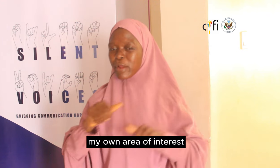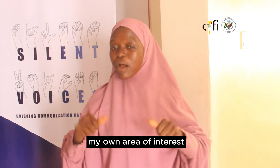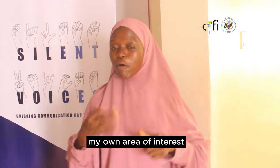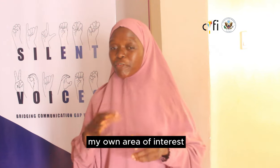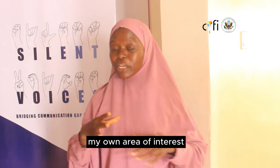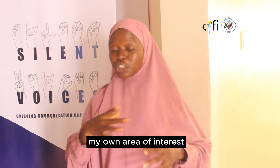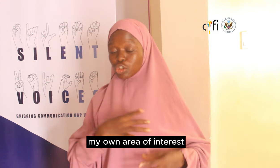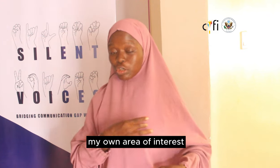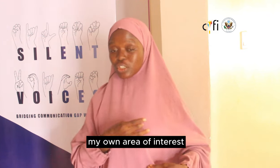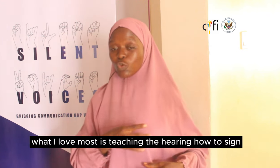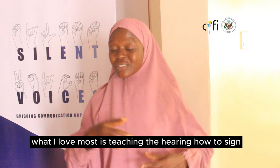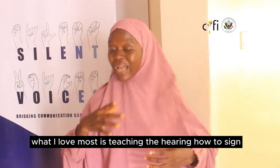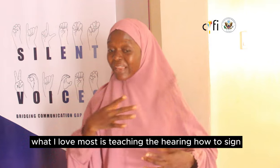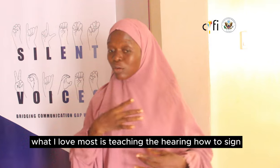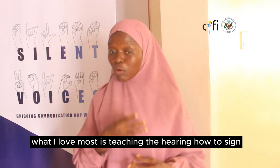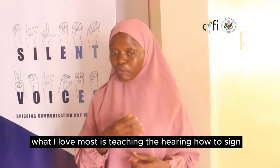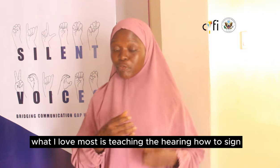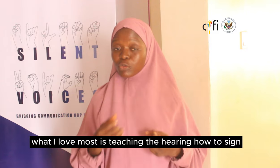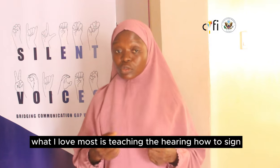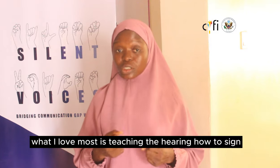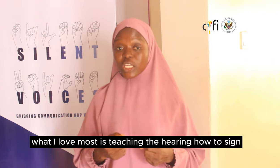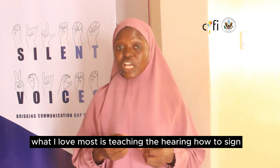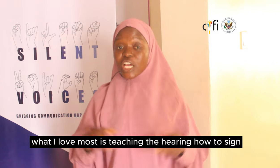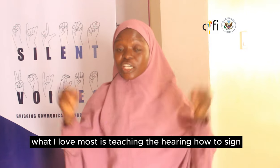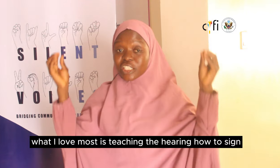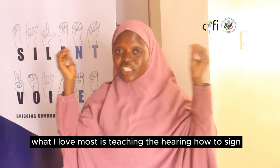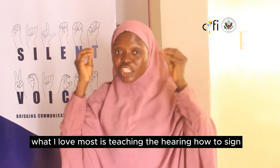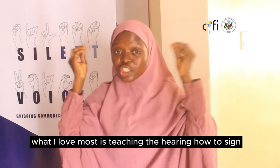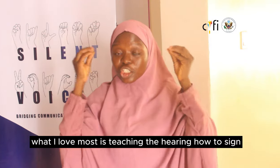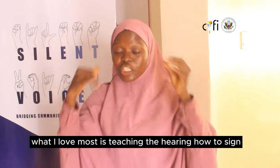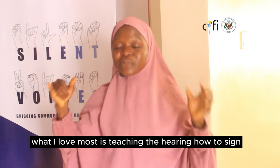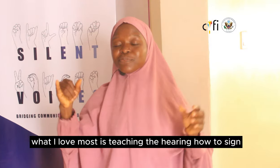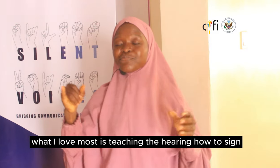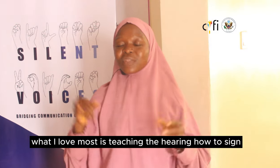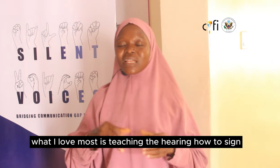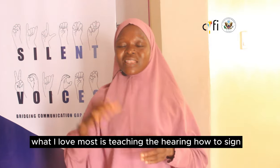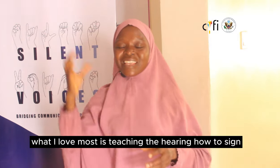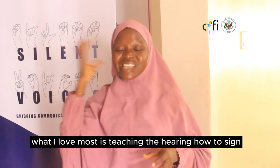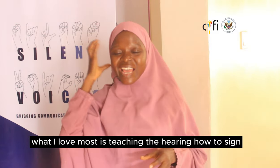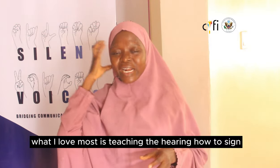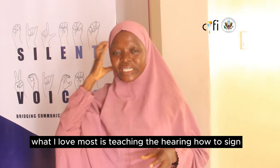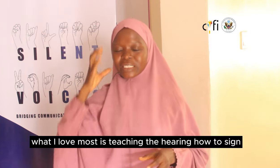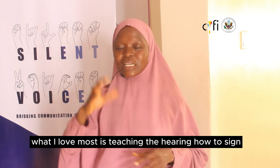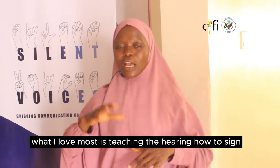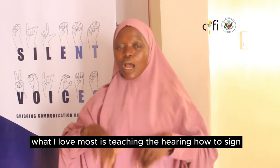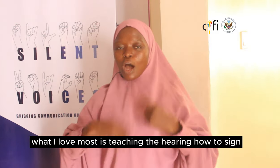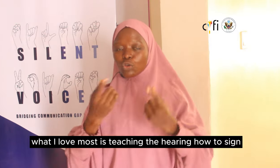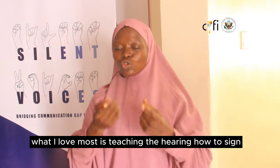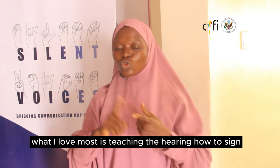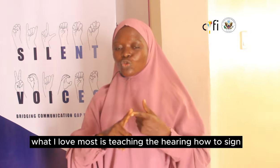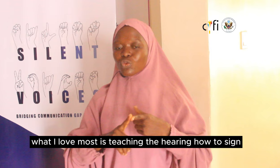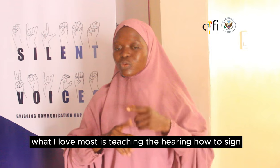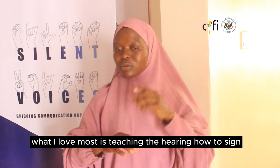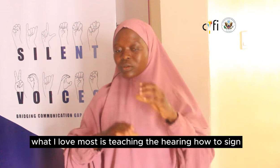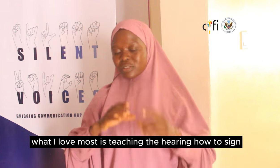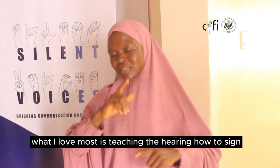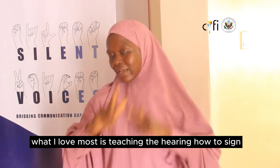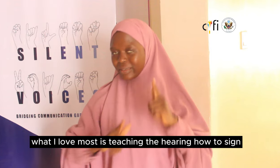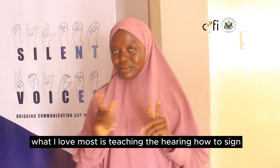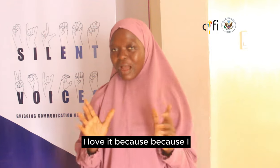of interest, what I love most, is teaching the hearing how to sign. I